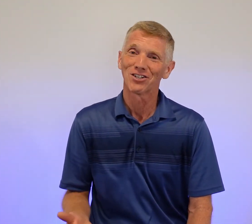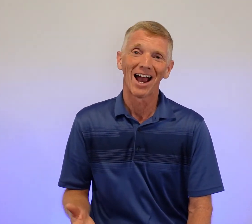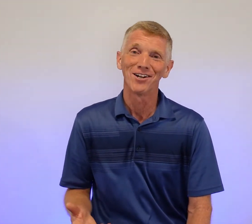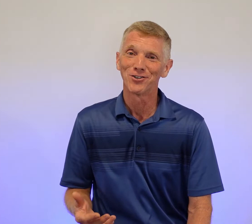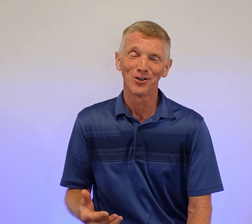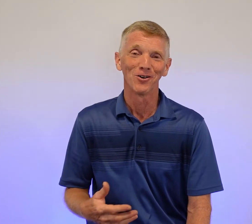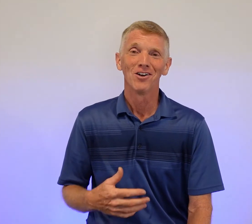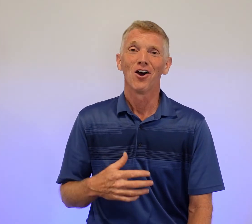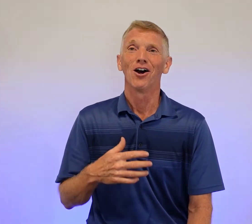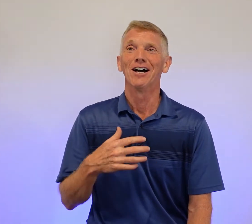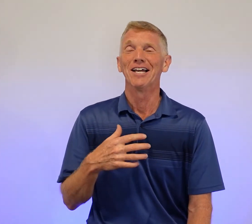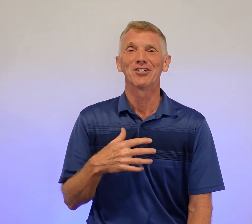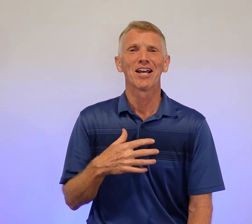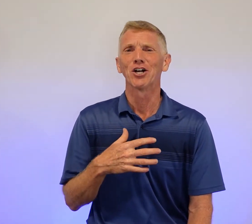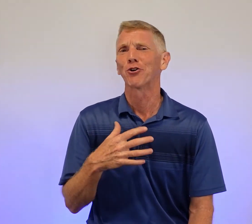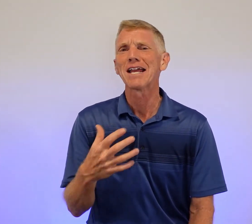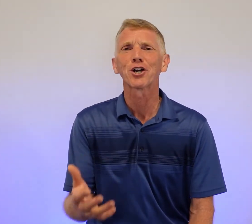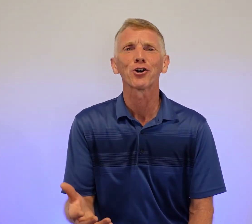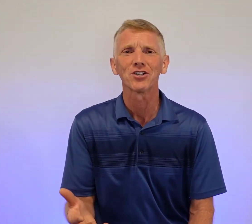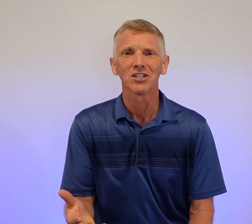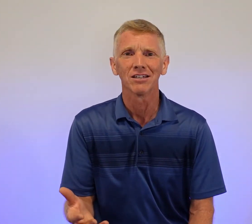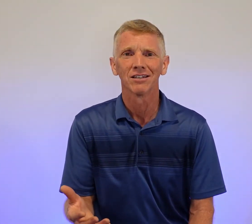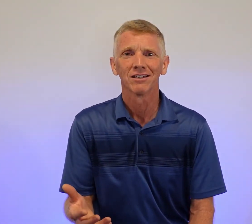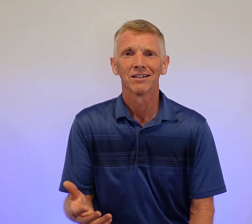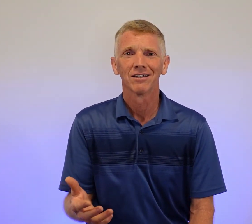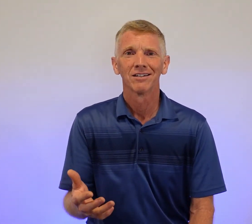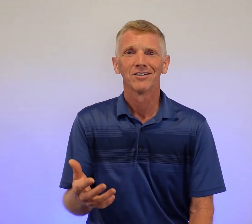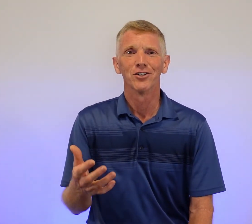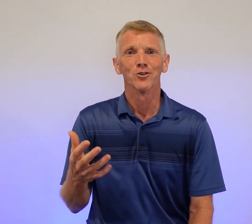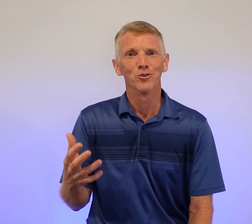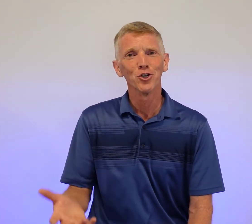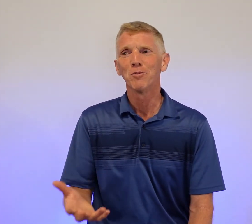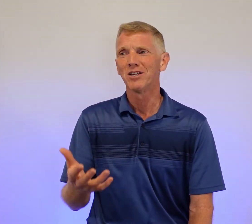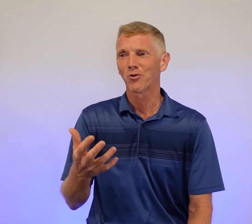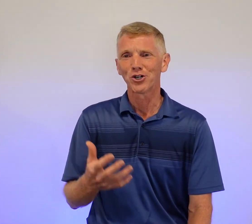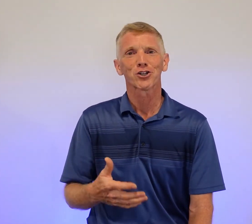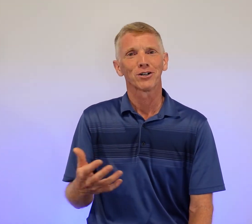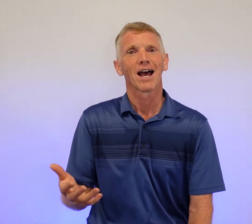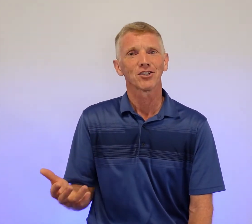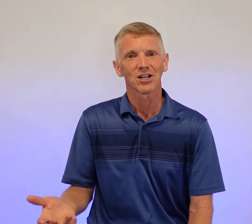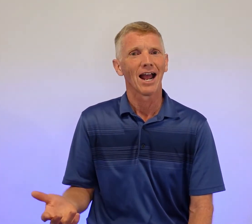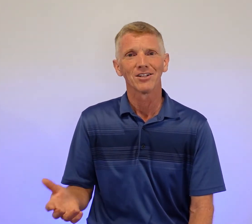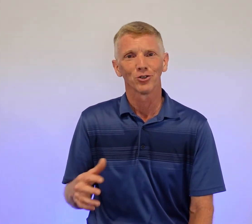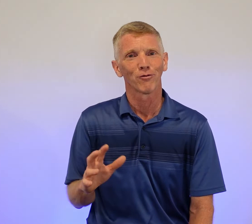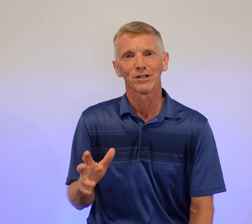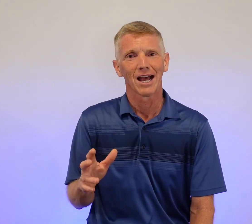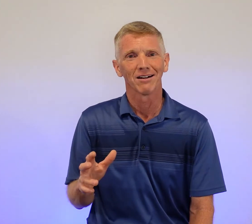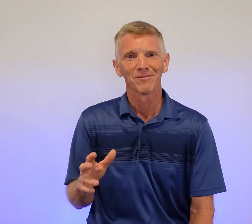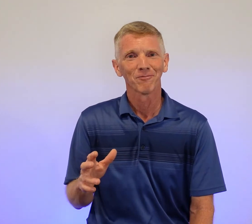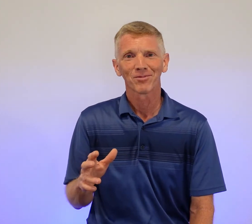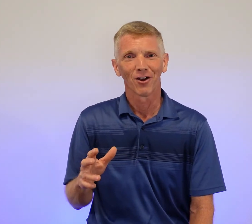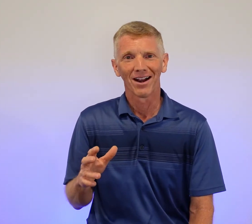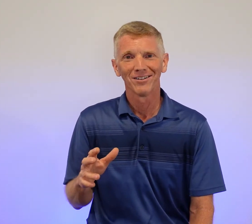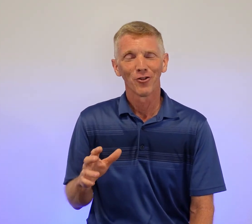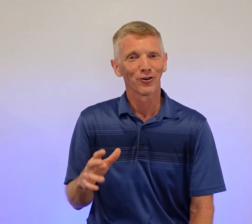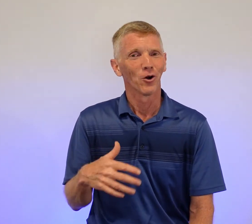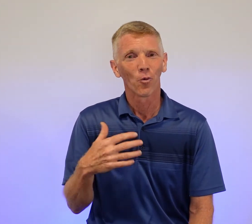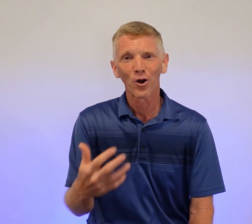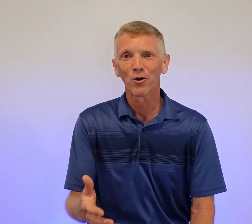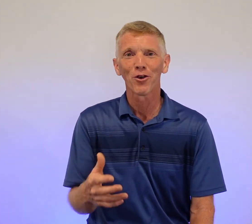signed to extend a great courtesy to newbies who are just learning how to sign, so don't freak out. All right, they're gonna work with you, they're